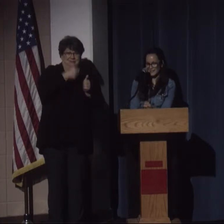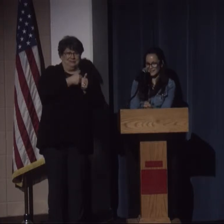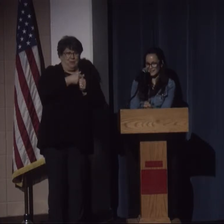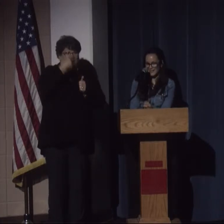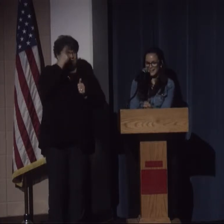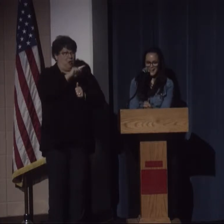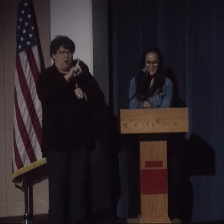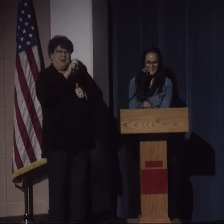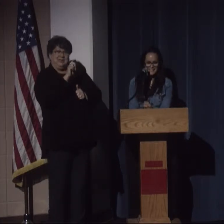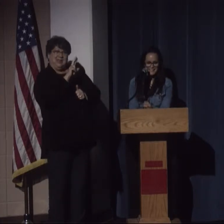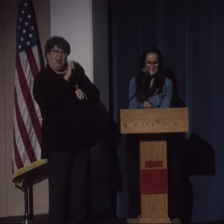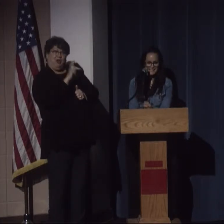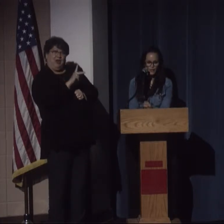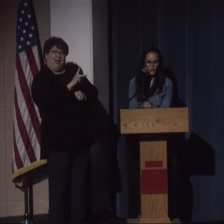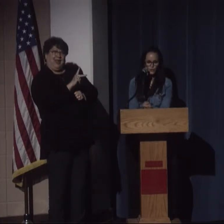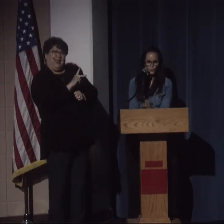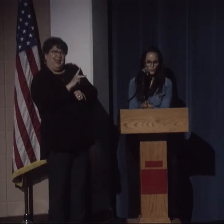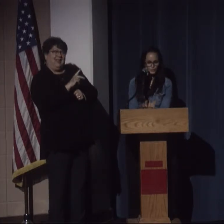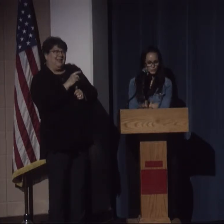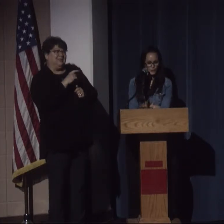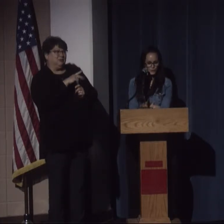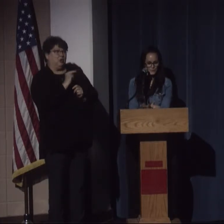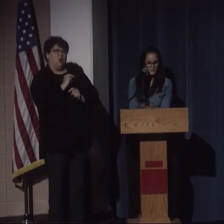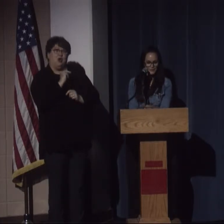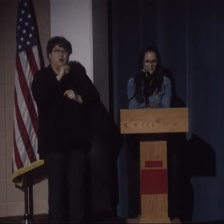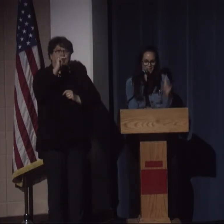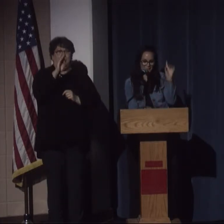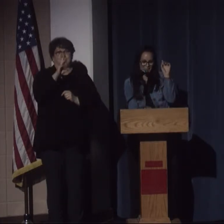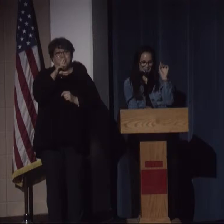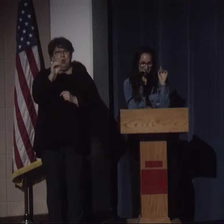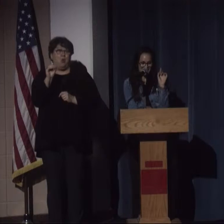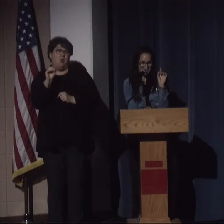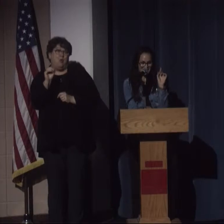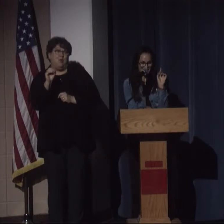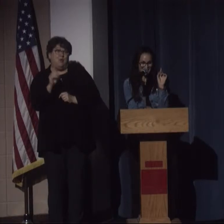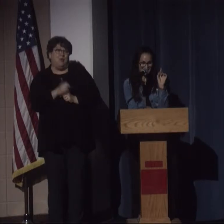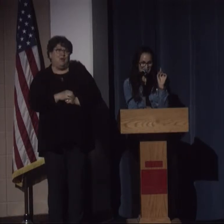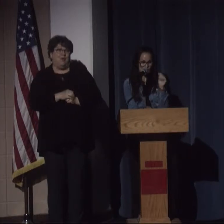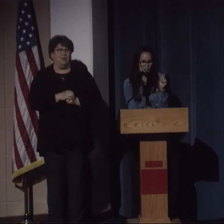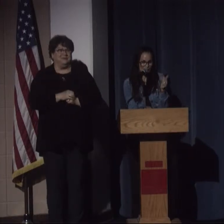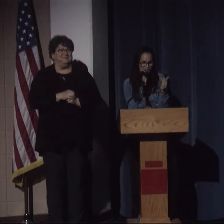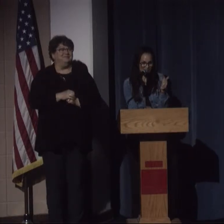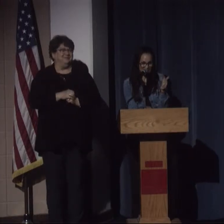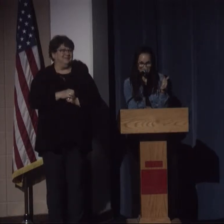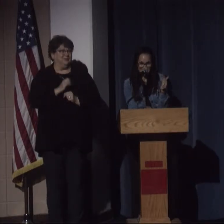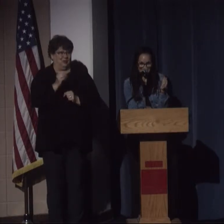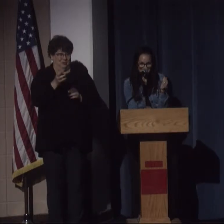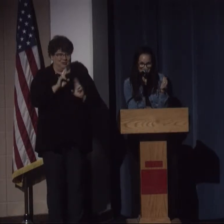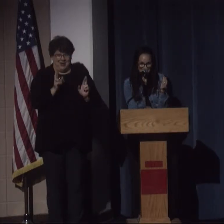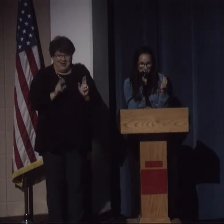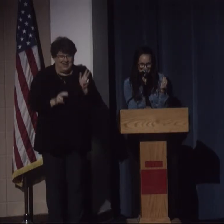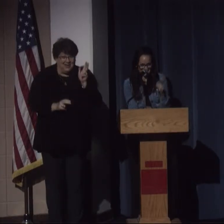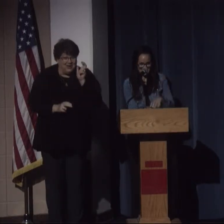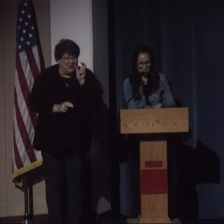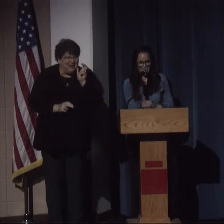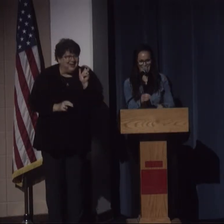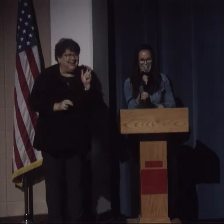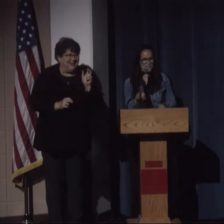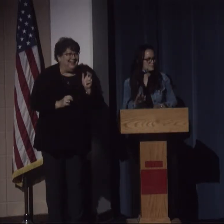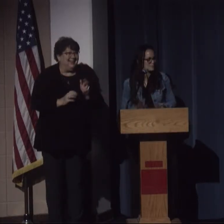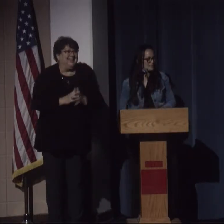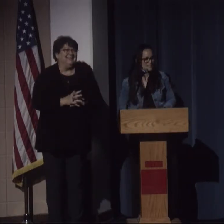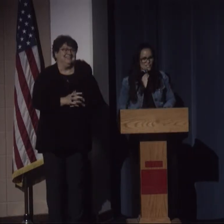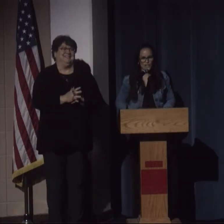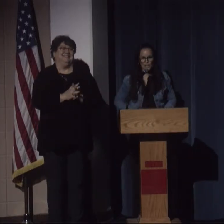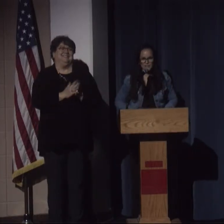Derek. And this is called Northern Bros. So are you guys ready to hear it? All